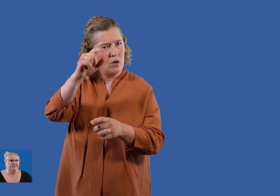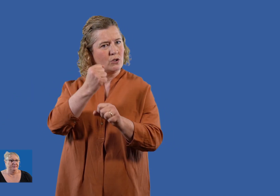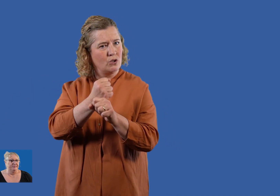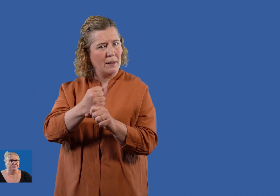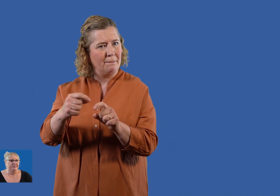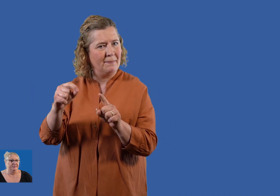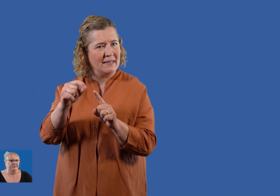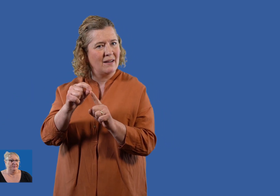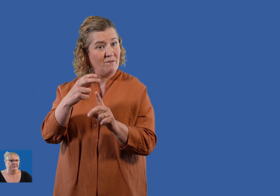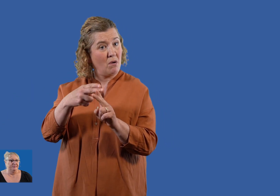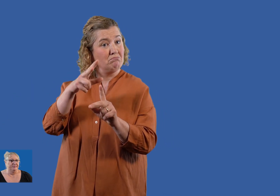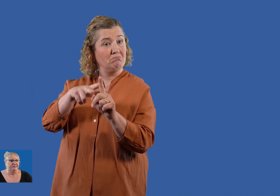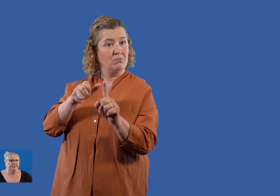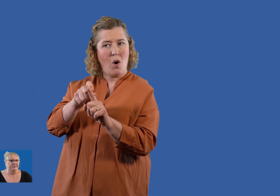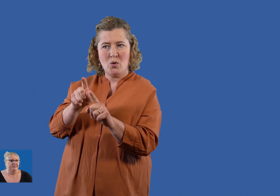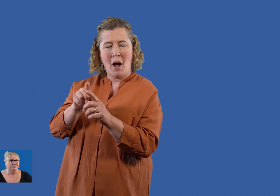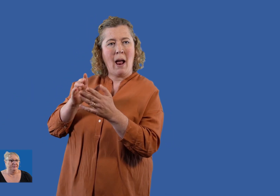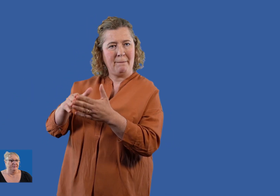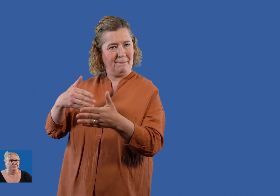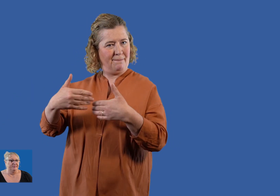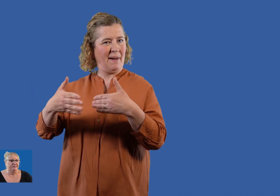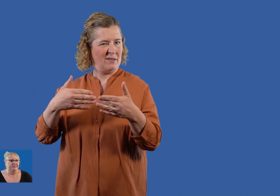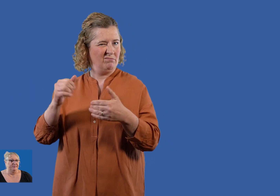for diagnosing and managing this.